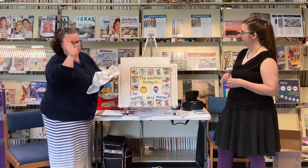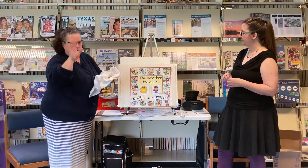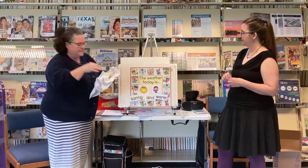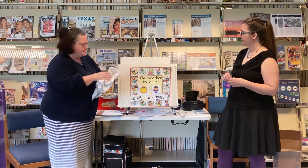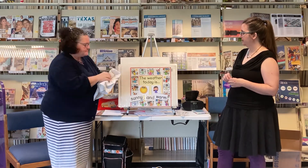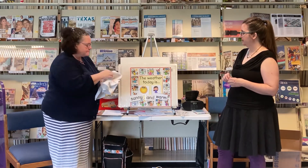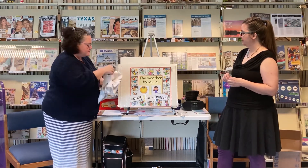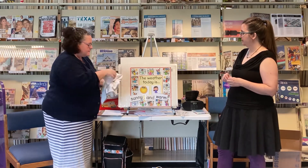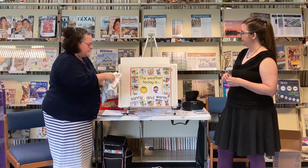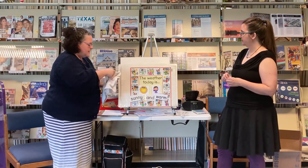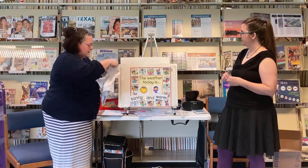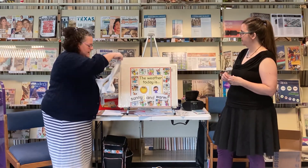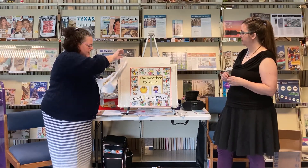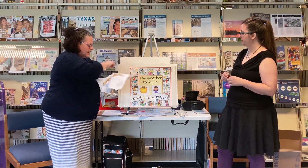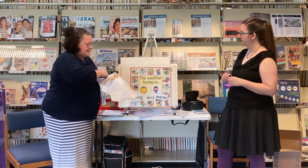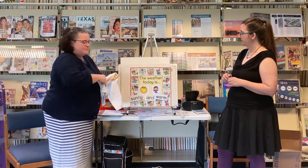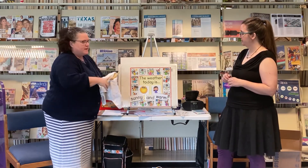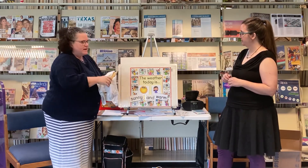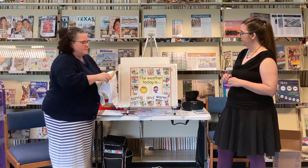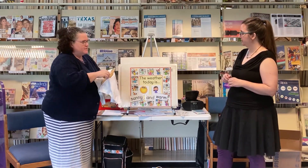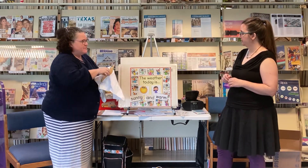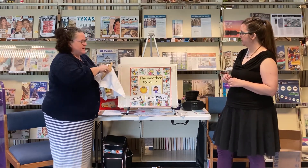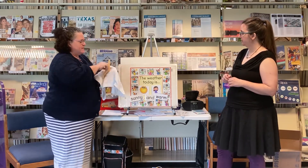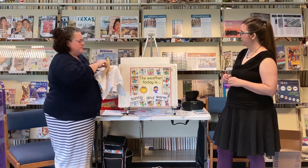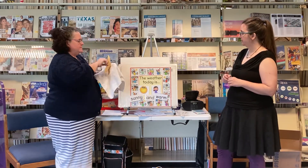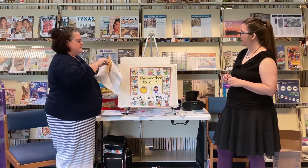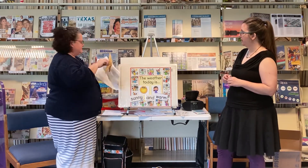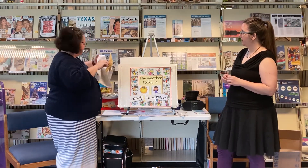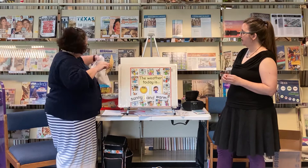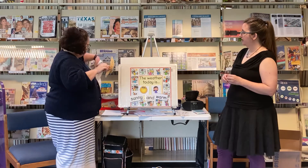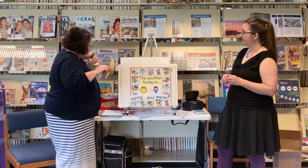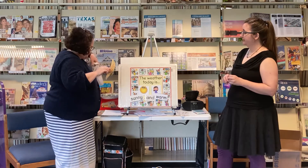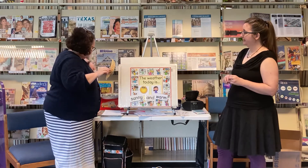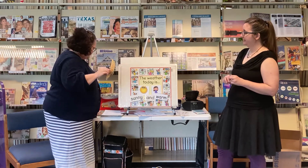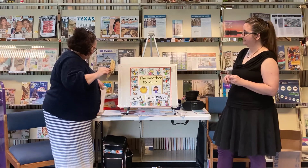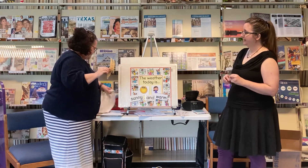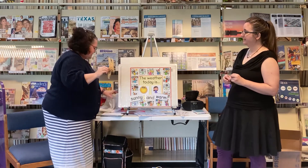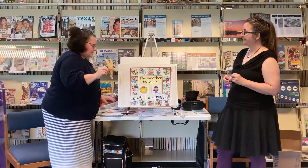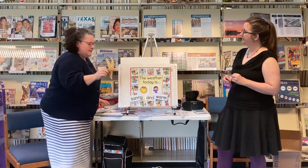America. I didn't bring it home. I was afraid to. Oh, I know what that is.